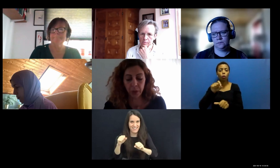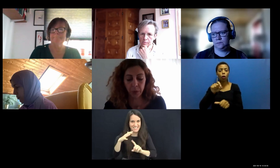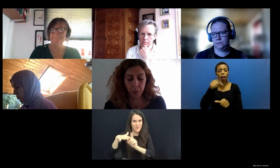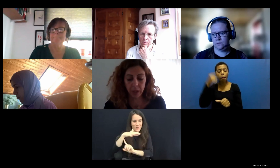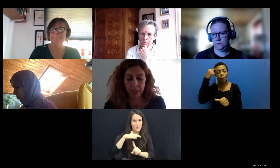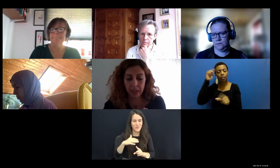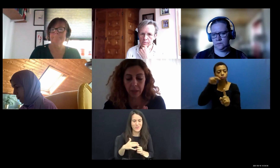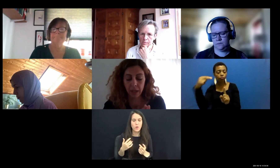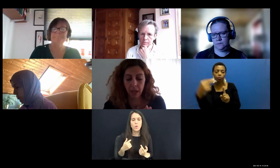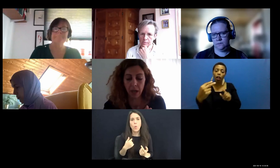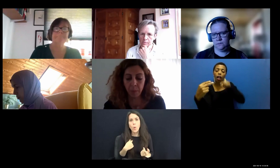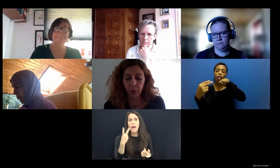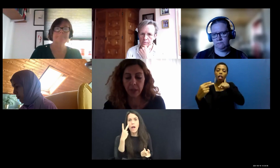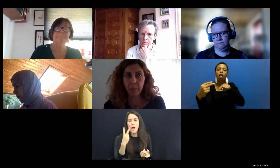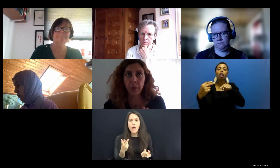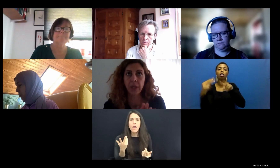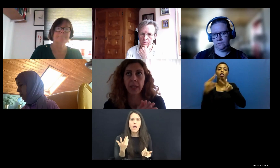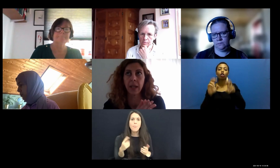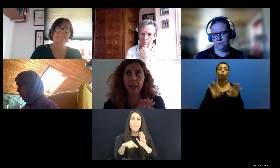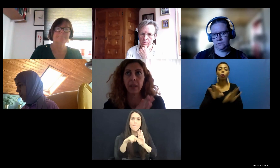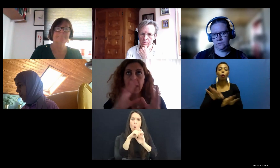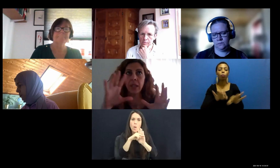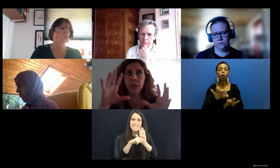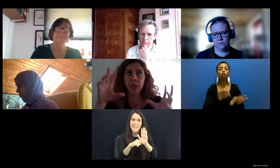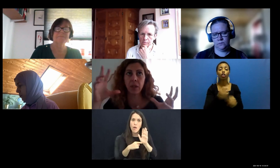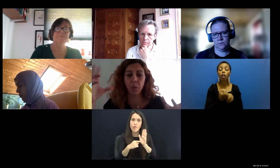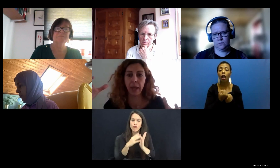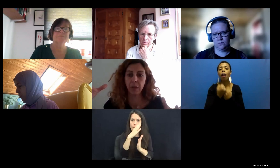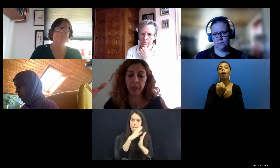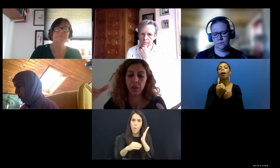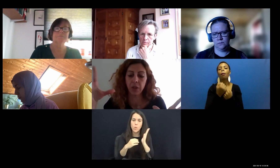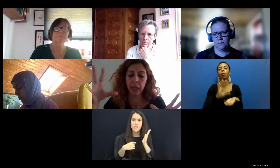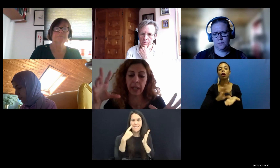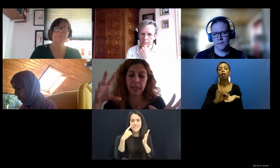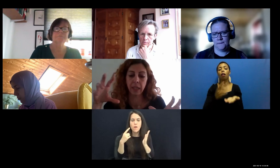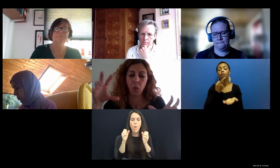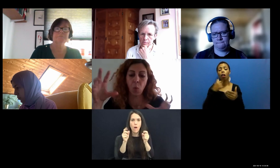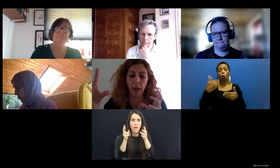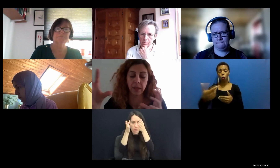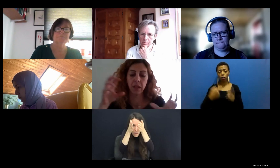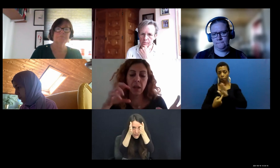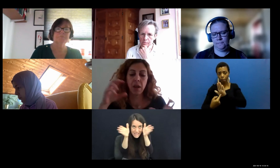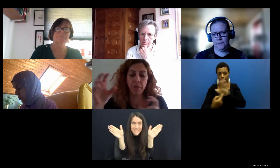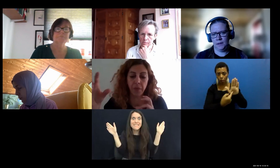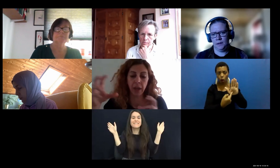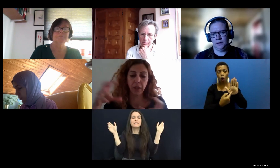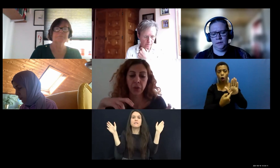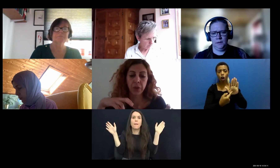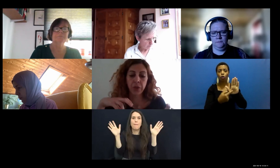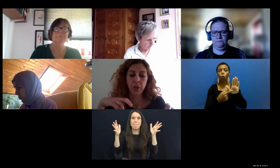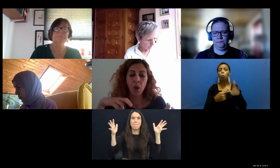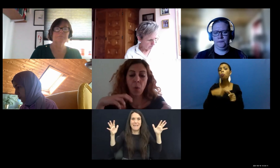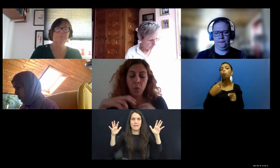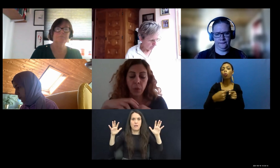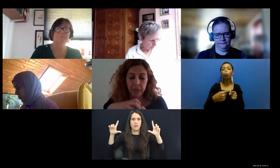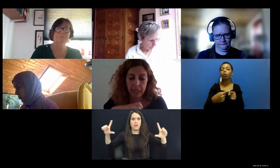approach we took with this policy reports is that, you know, let's look at the wider picture and let's see what